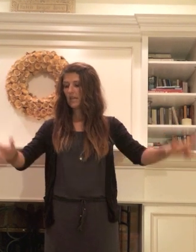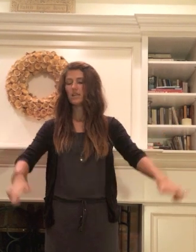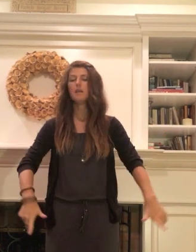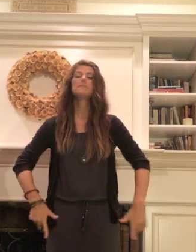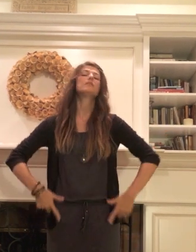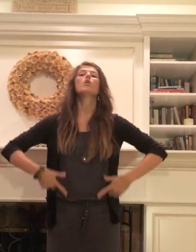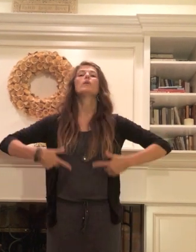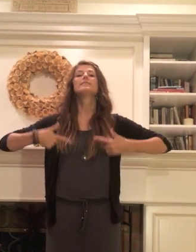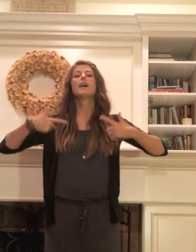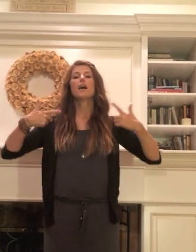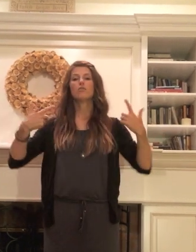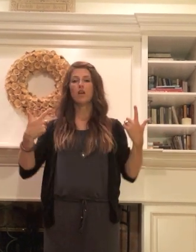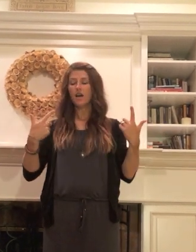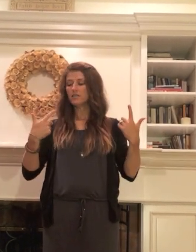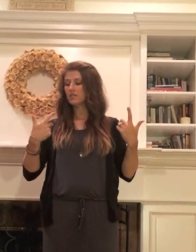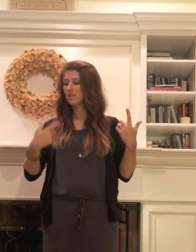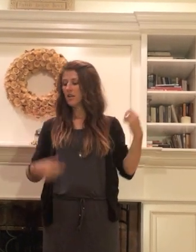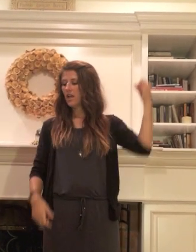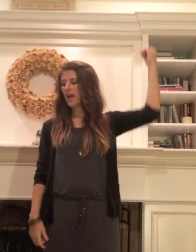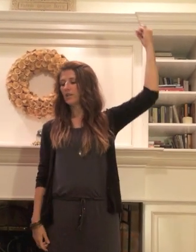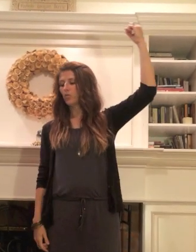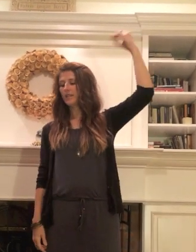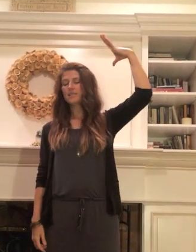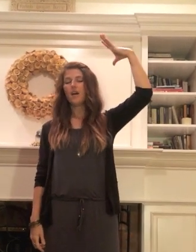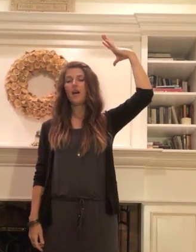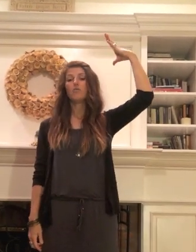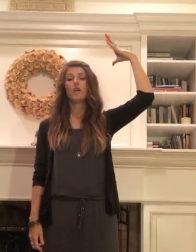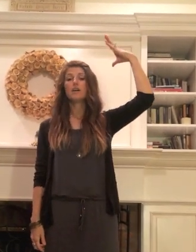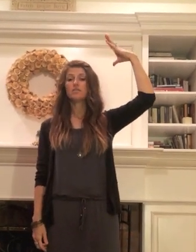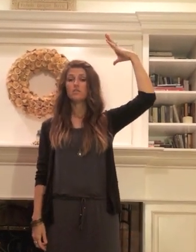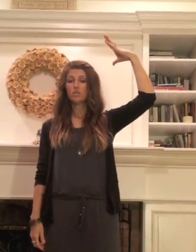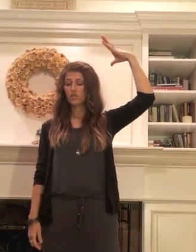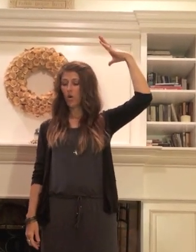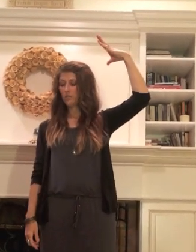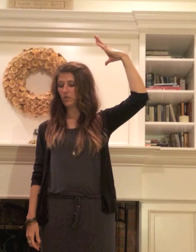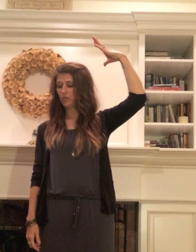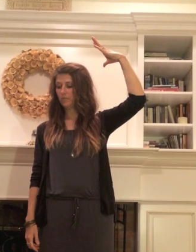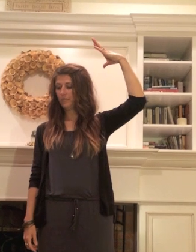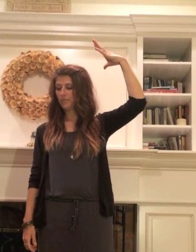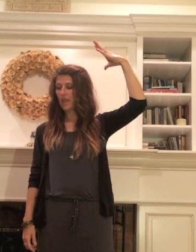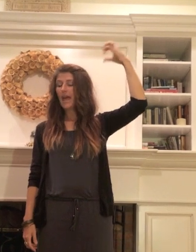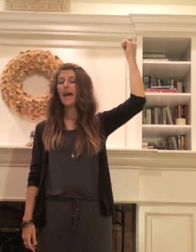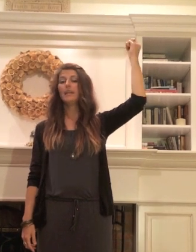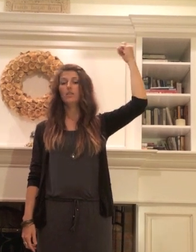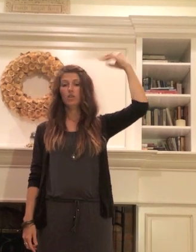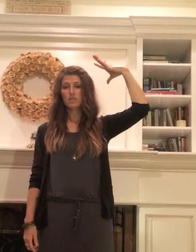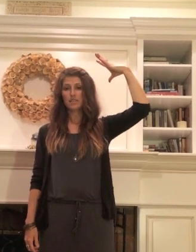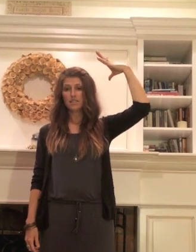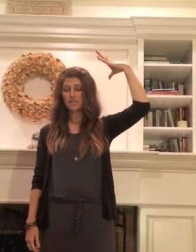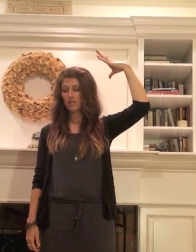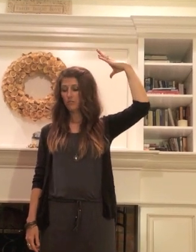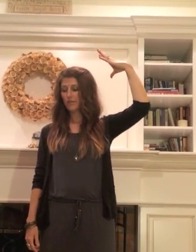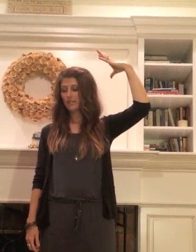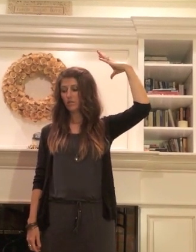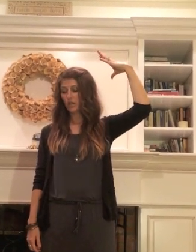In ipso vita erat, et vita erat lux hominum, et lux in tenebris